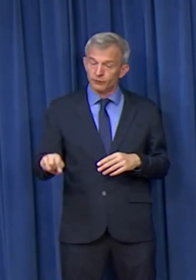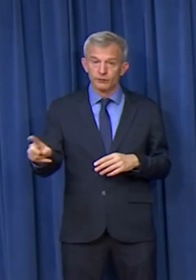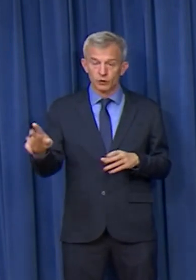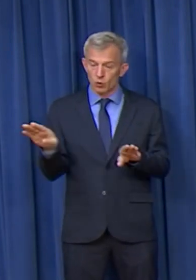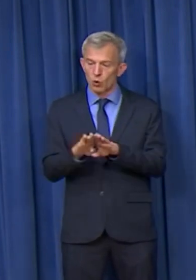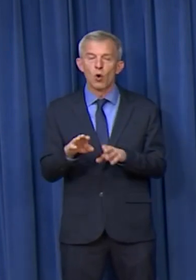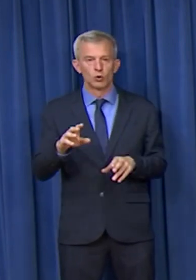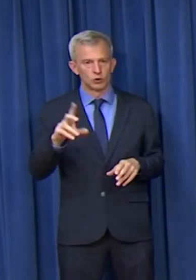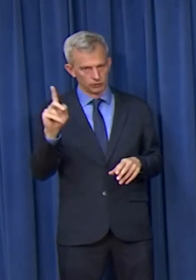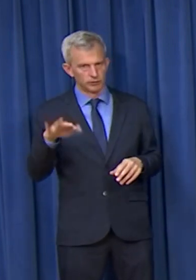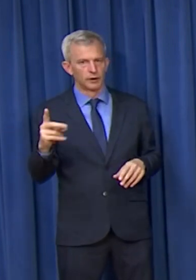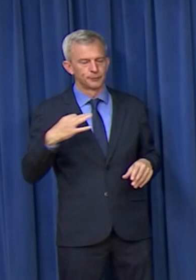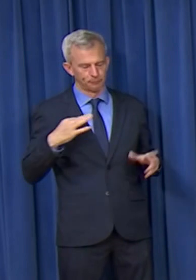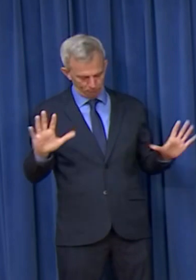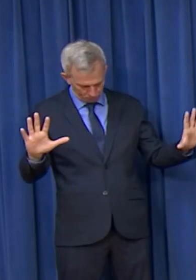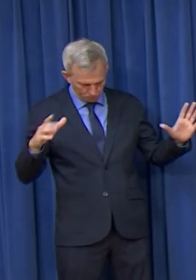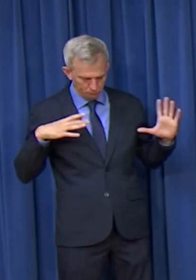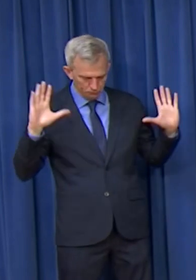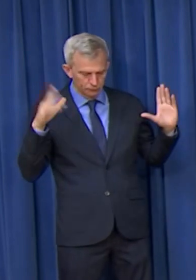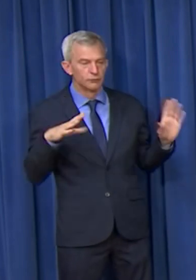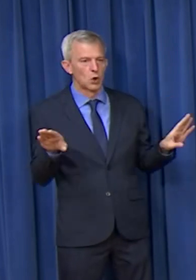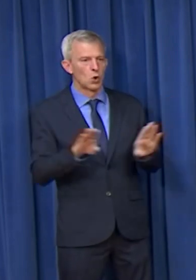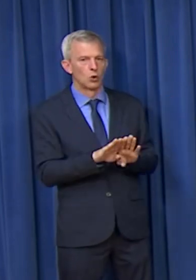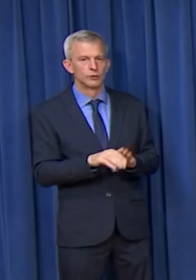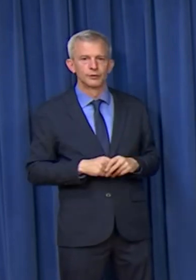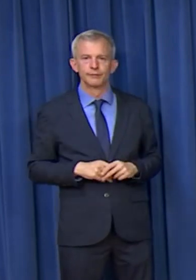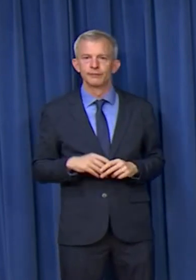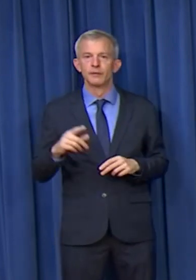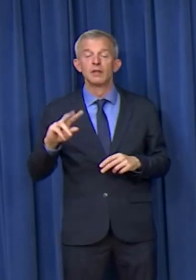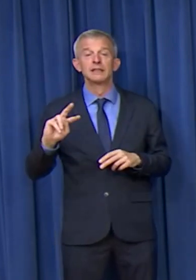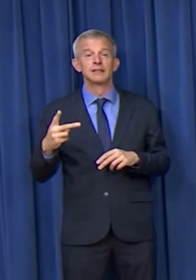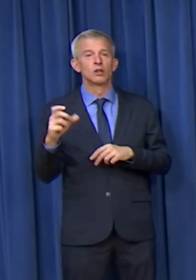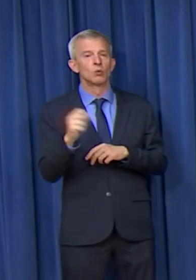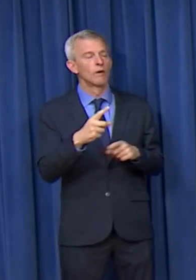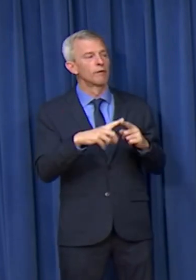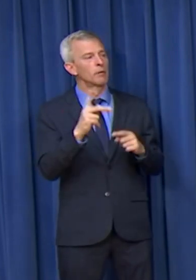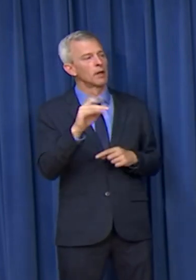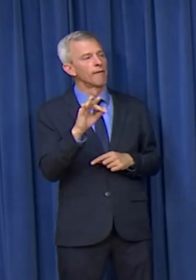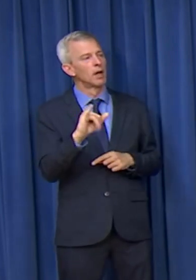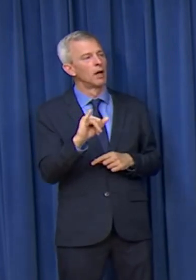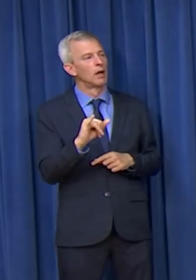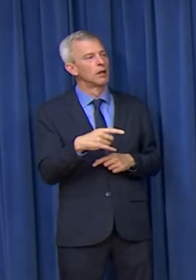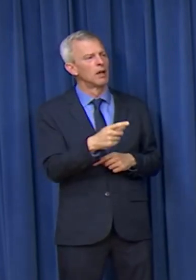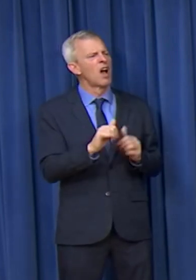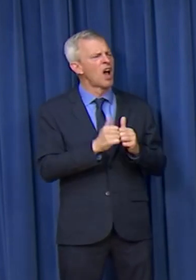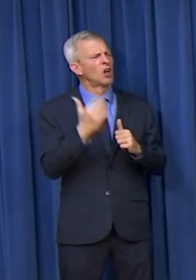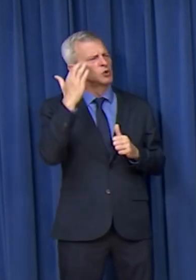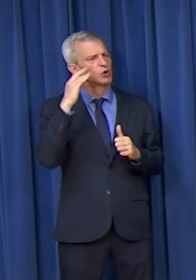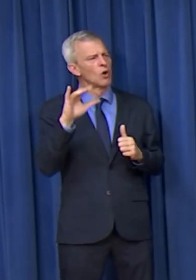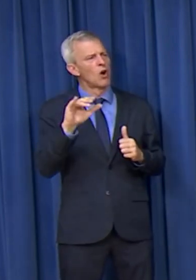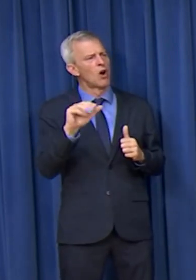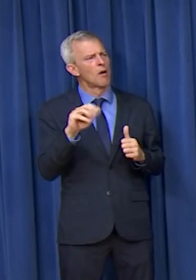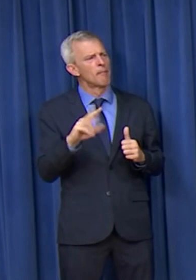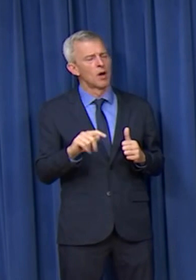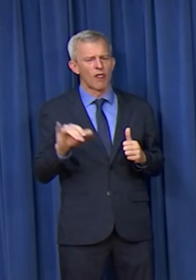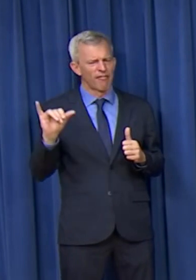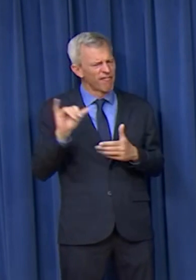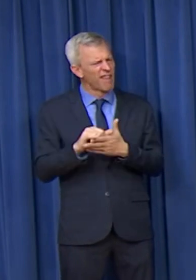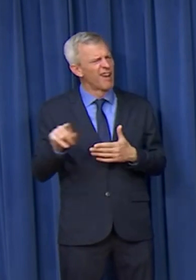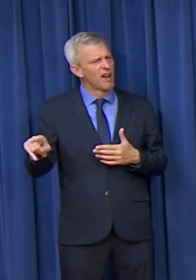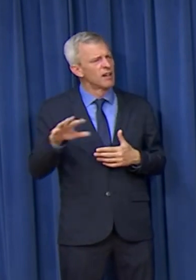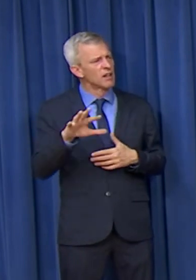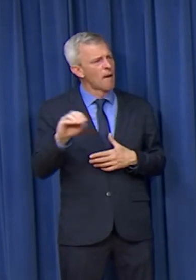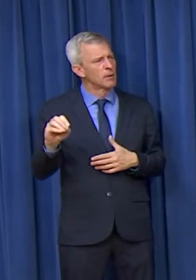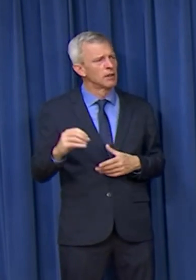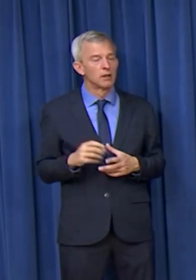from Chris and Carlo at KFI. How did this company come to your attention? Again, I'm not going to reveal all our investigative